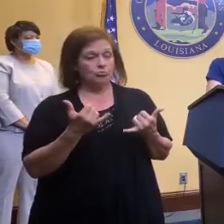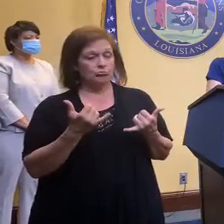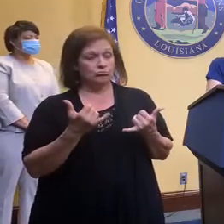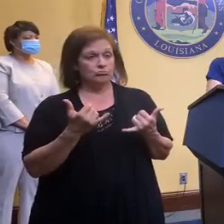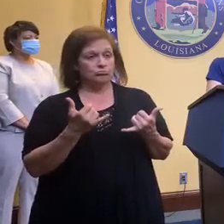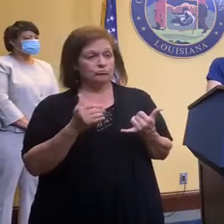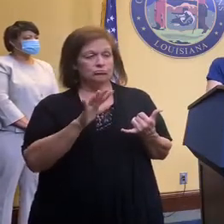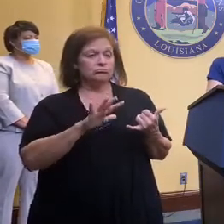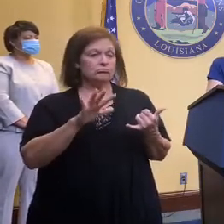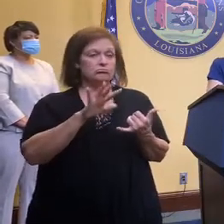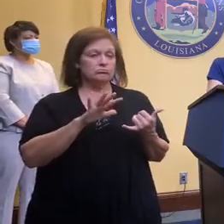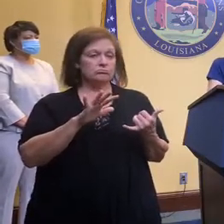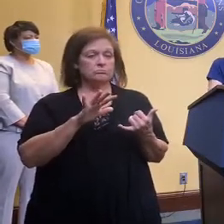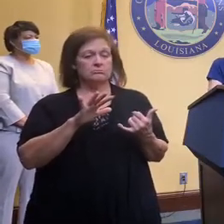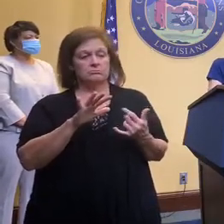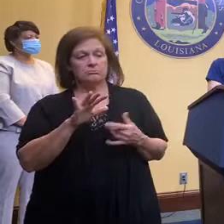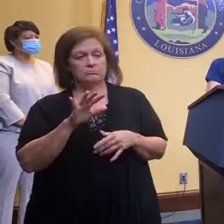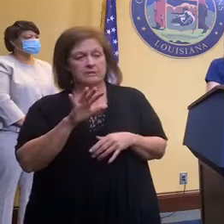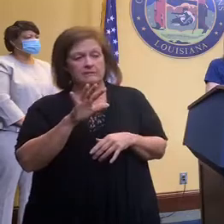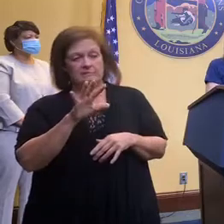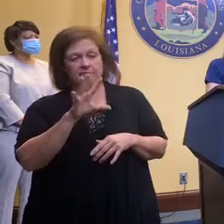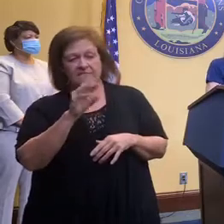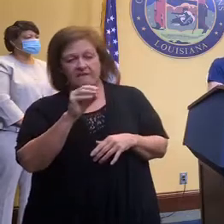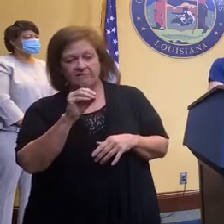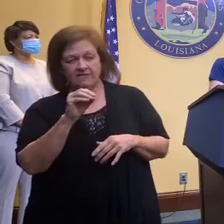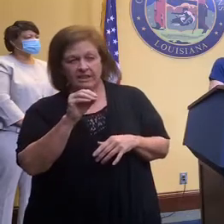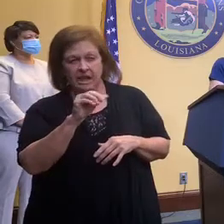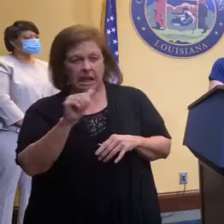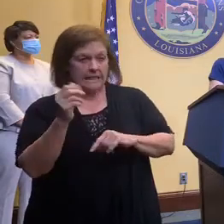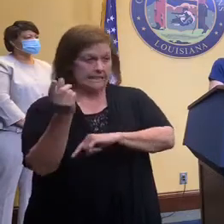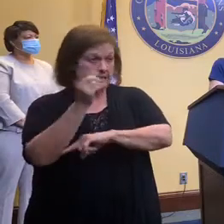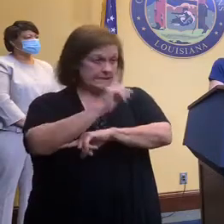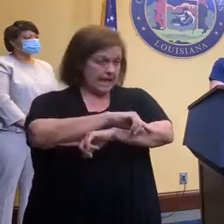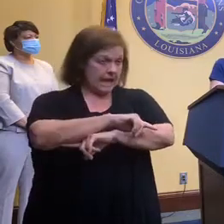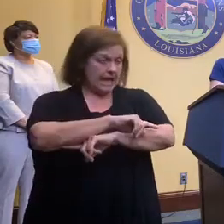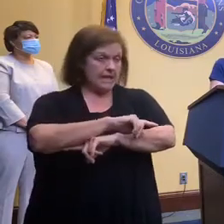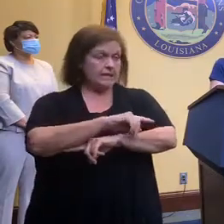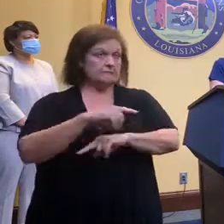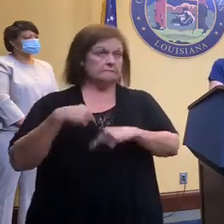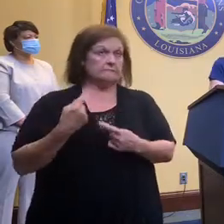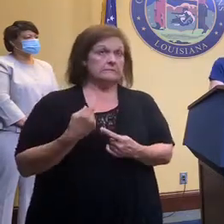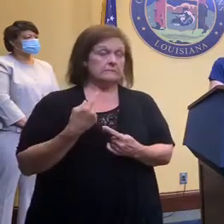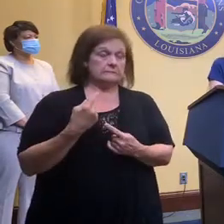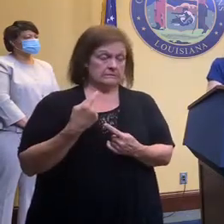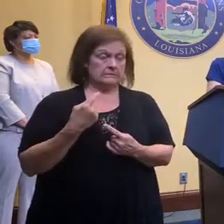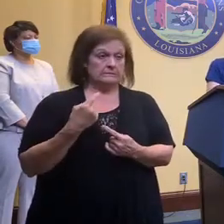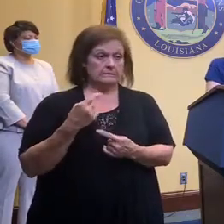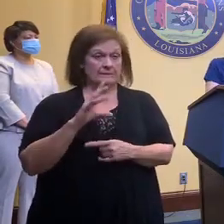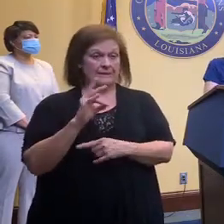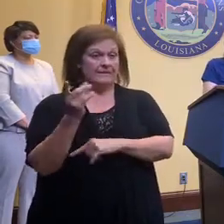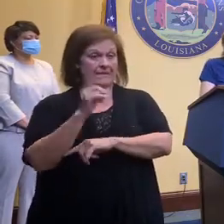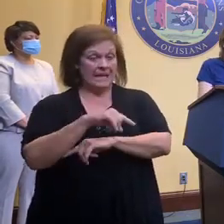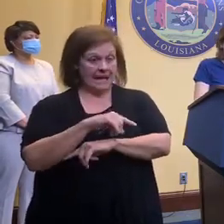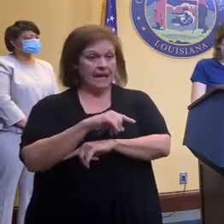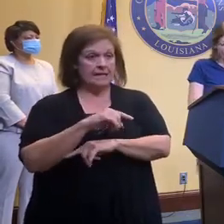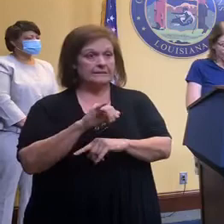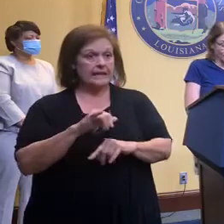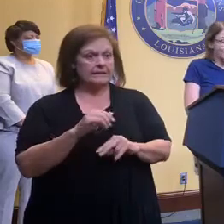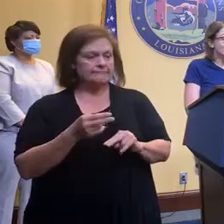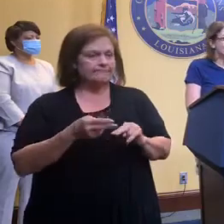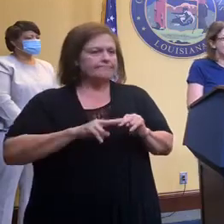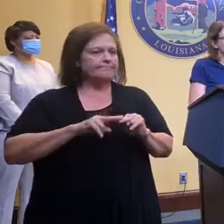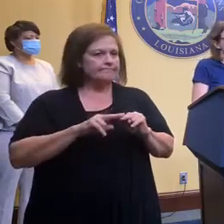milestone, has been hovering around 50 cases a day. In fact, 4 out of the last 7 days, it has exceeded that threshold that we set for